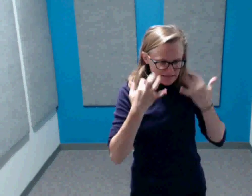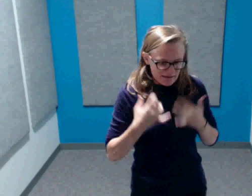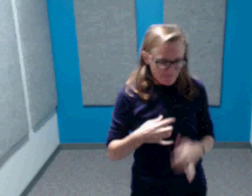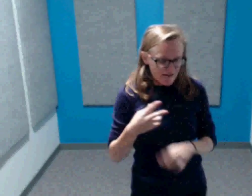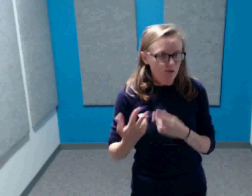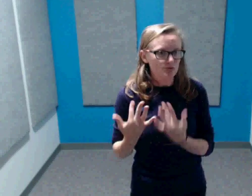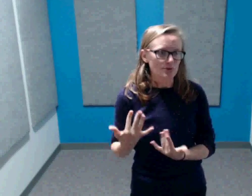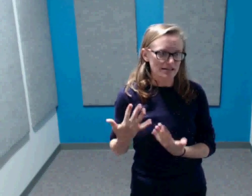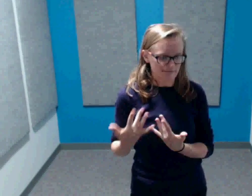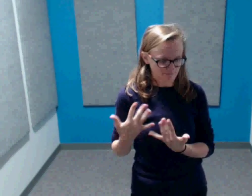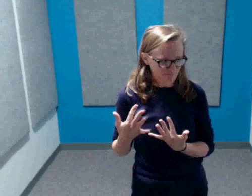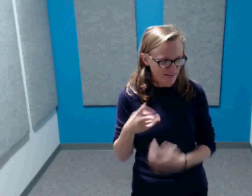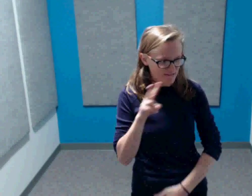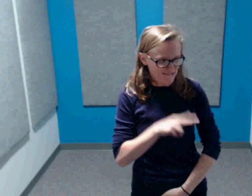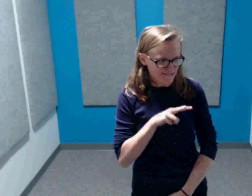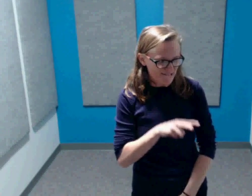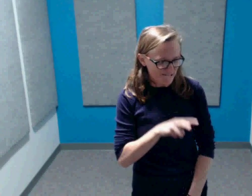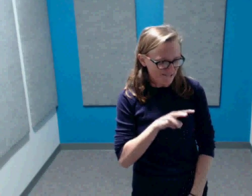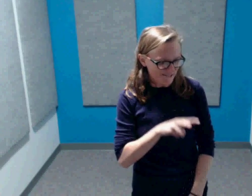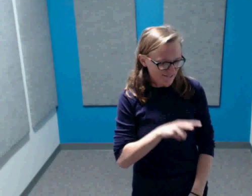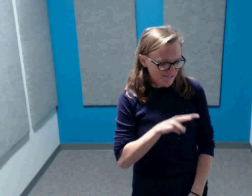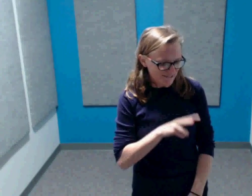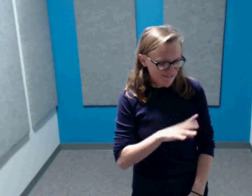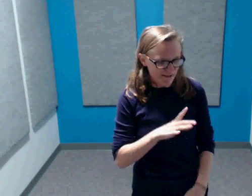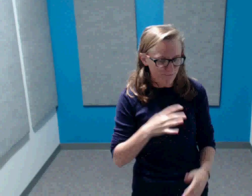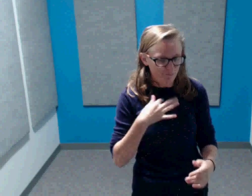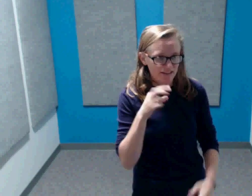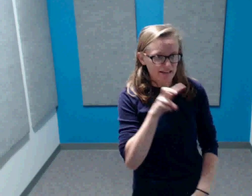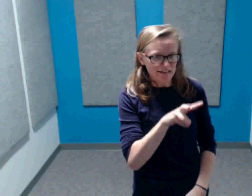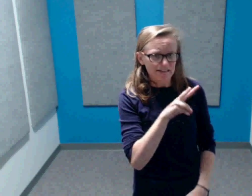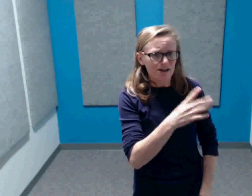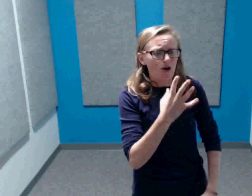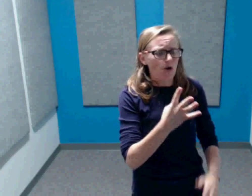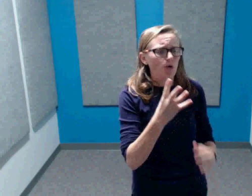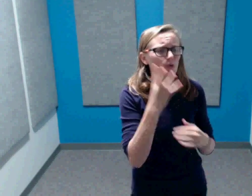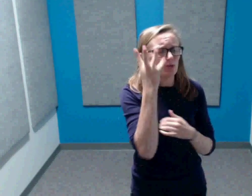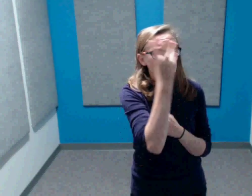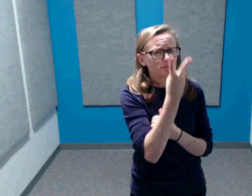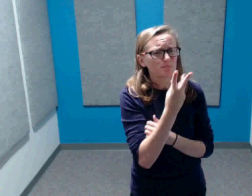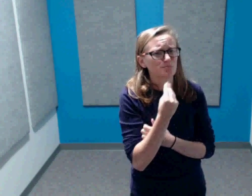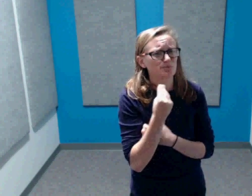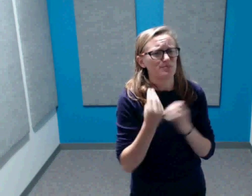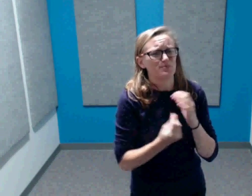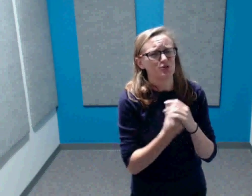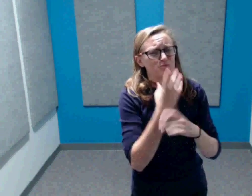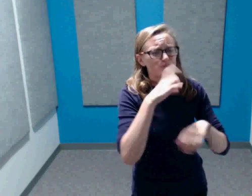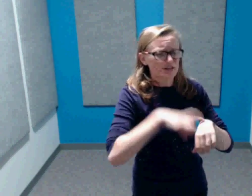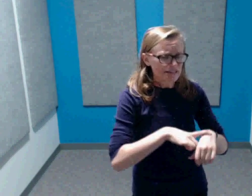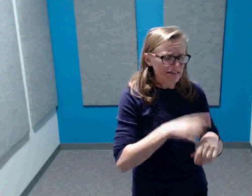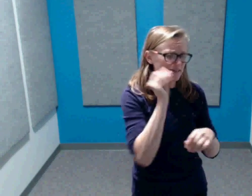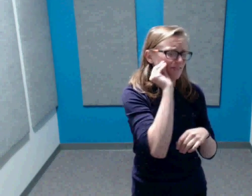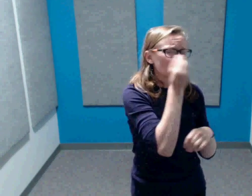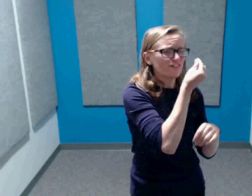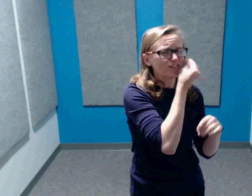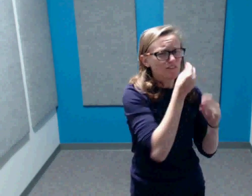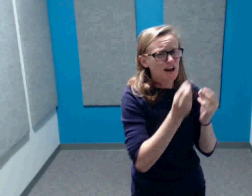bus an hour before the bus got there. And I looked, boy, it was spring day like today, butterflies, daffodils, boy, I just couldn't stand